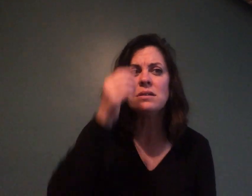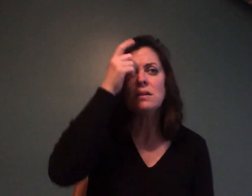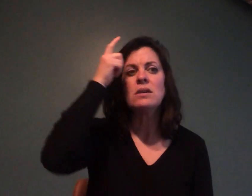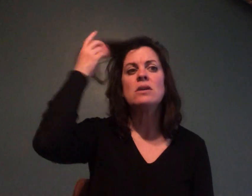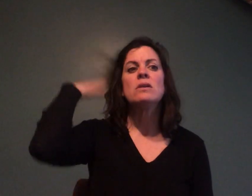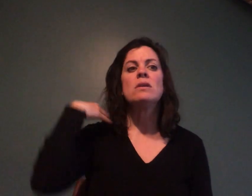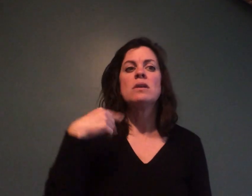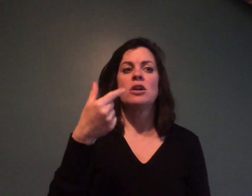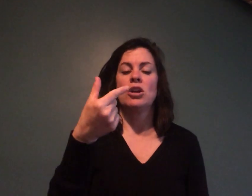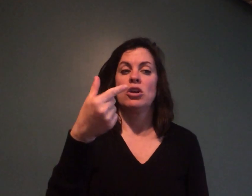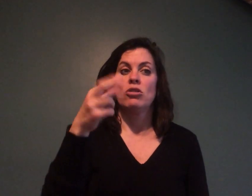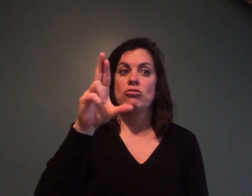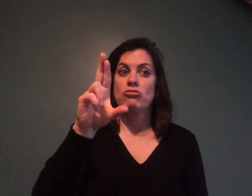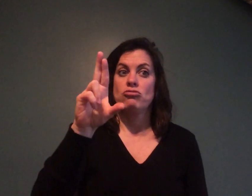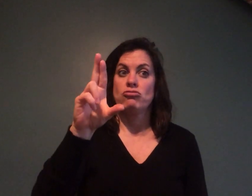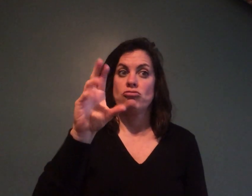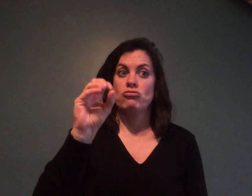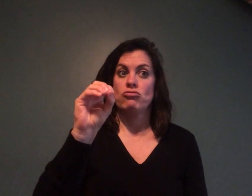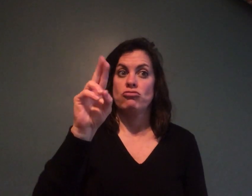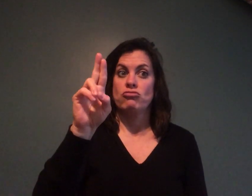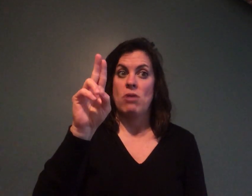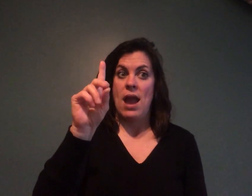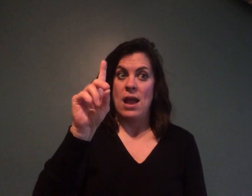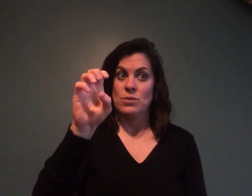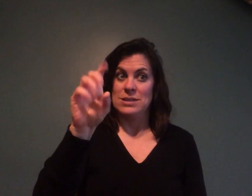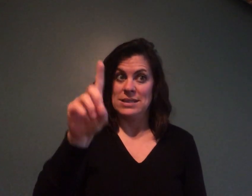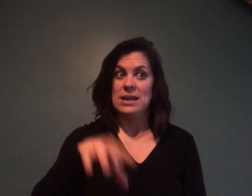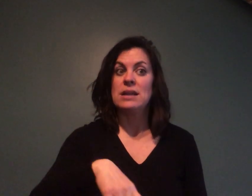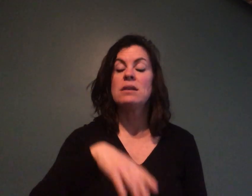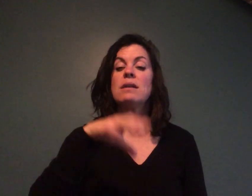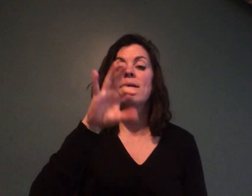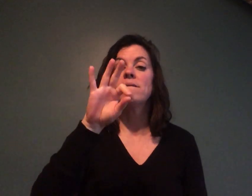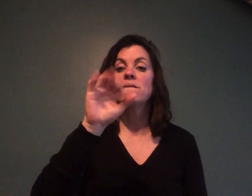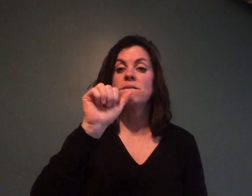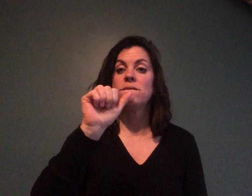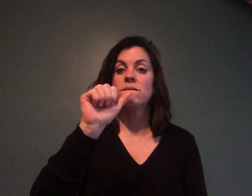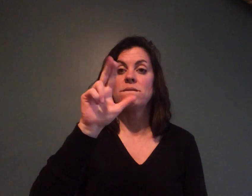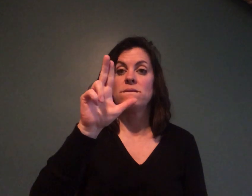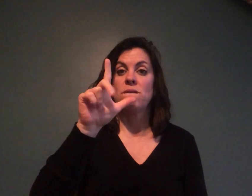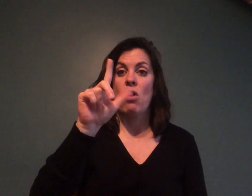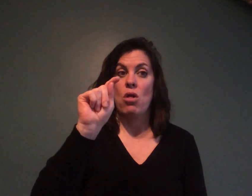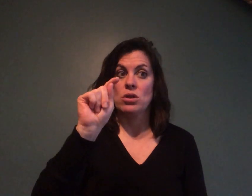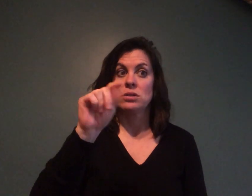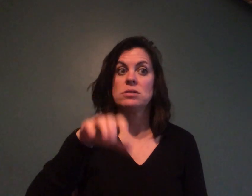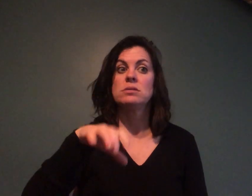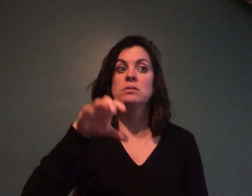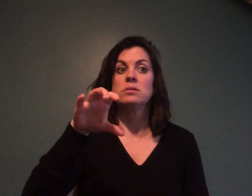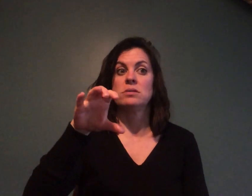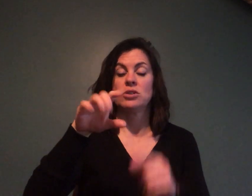Right, it's ground fault circuit interrupter, okay? And we've been dealing with these, right, people? Yeah.